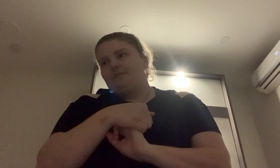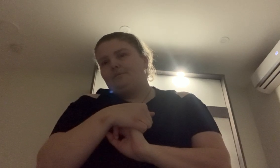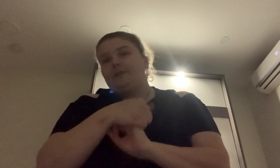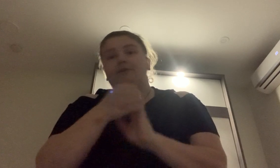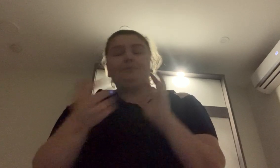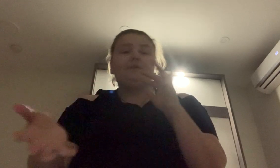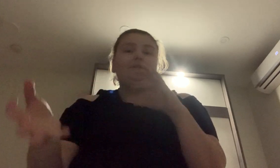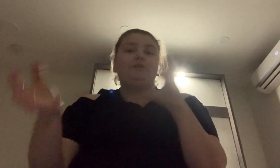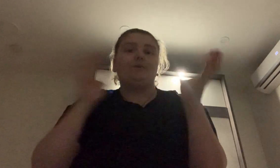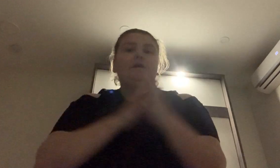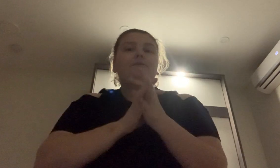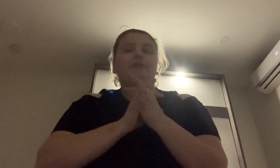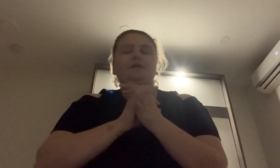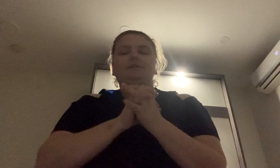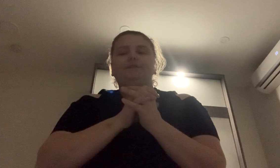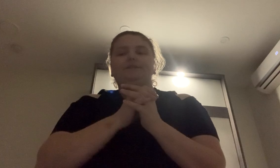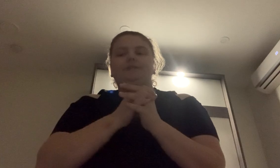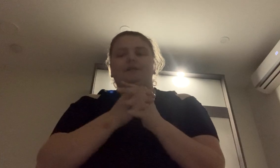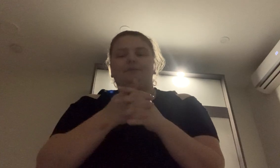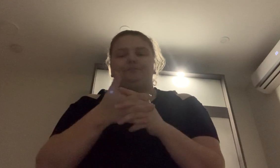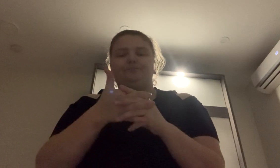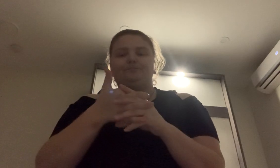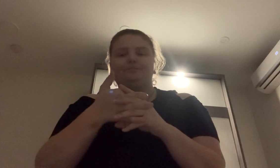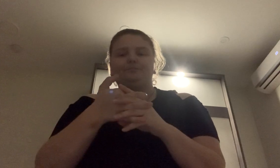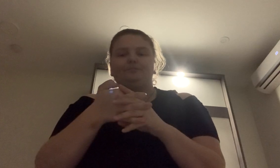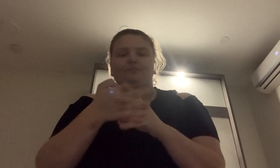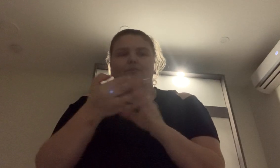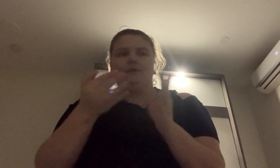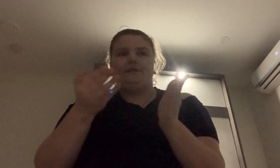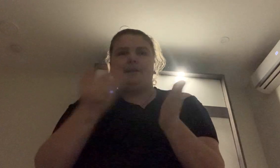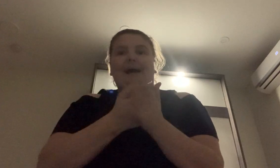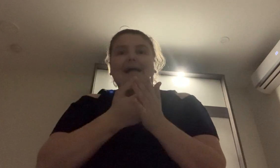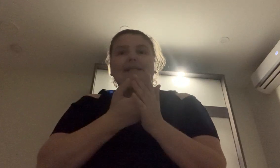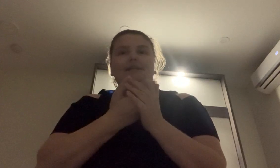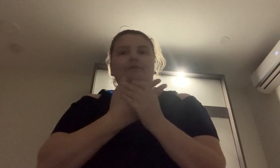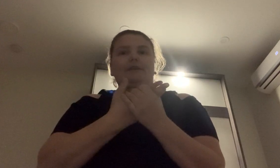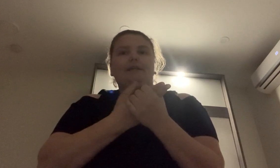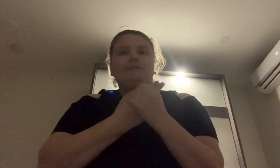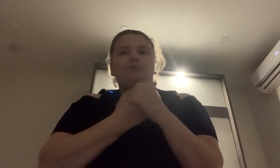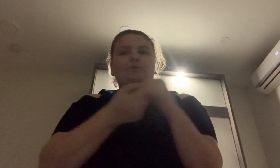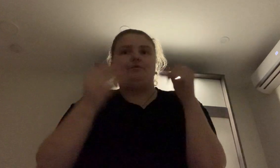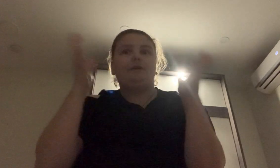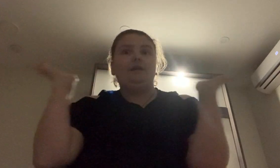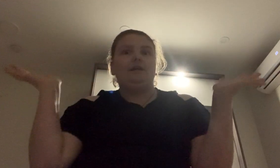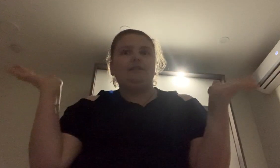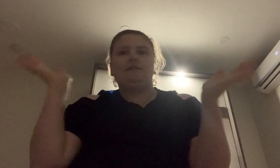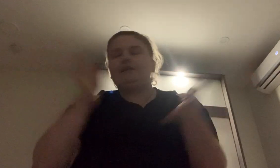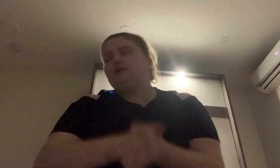But I was busy doing other things, like packing and everything to move into here.